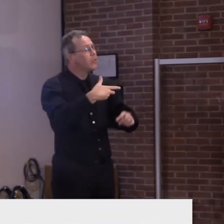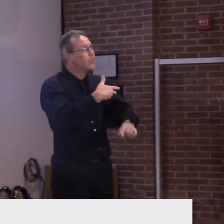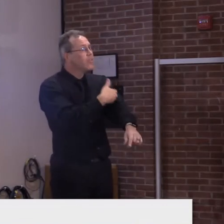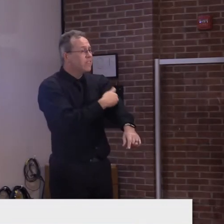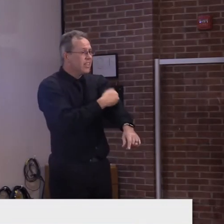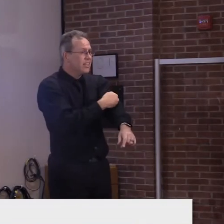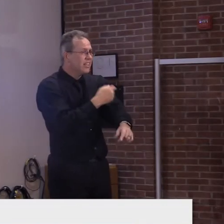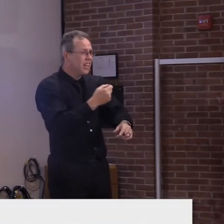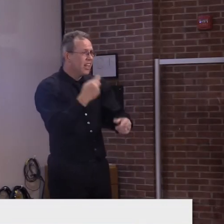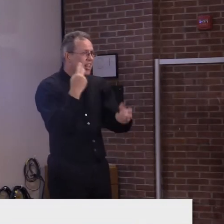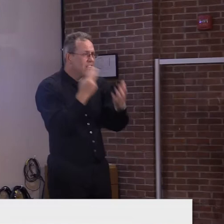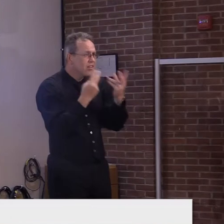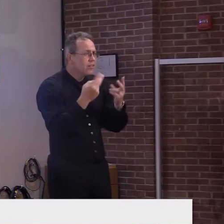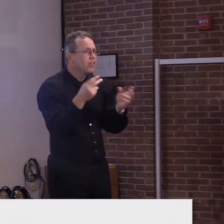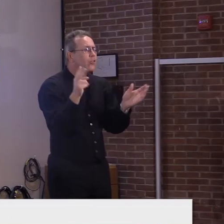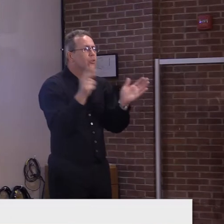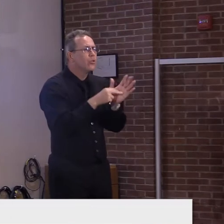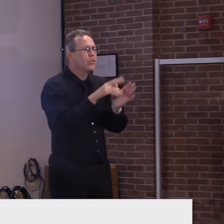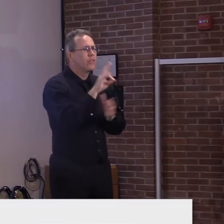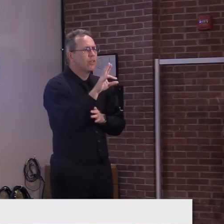the vaccination rolls this week, up to